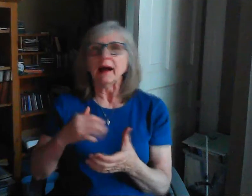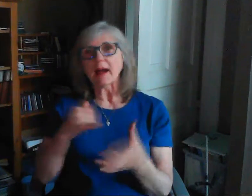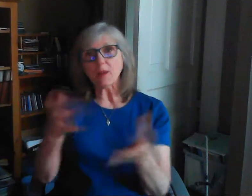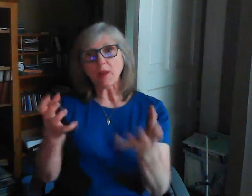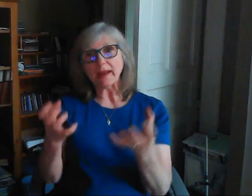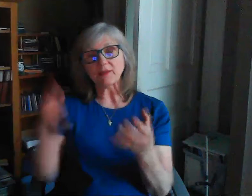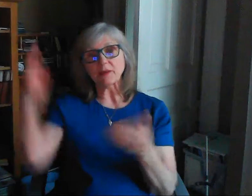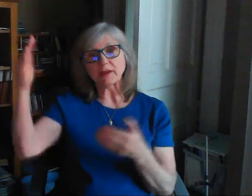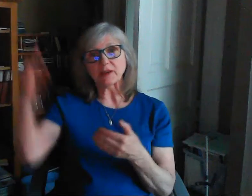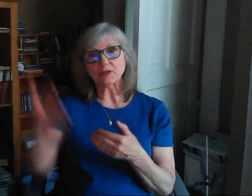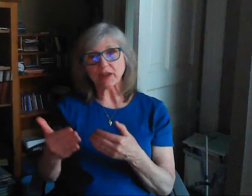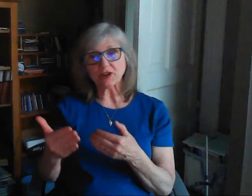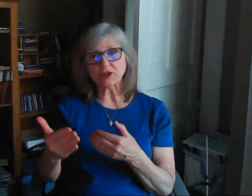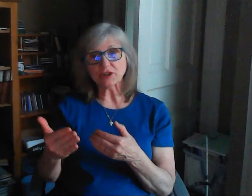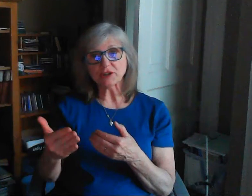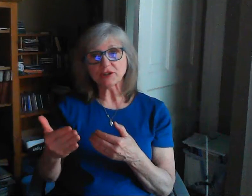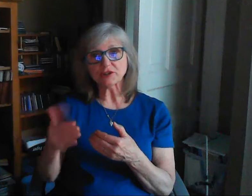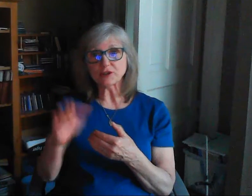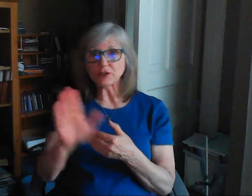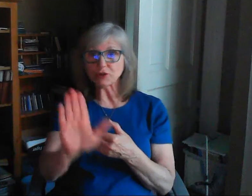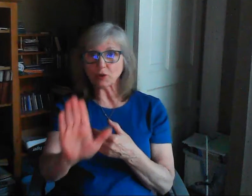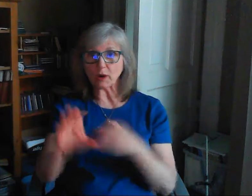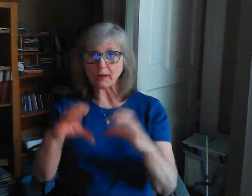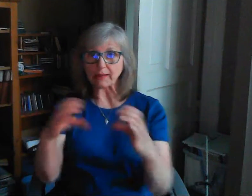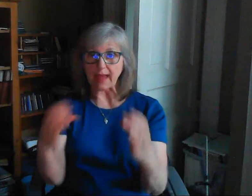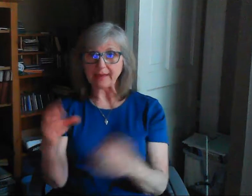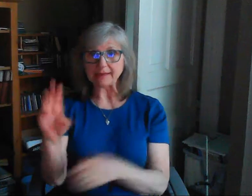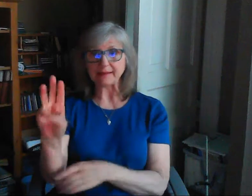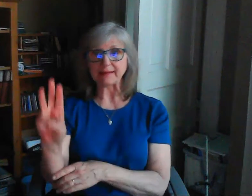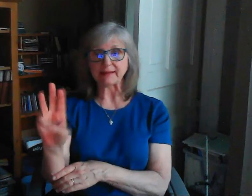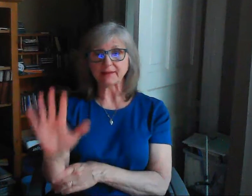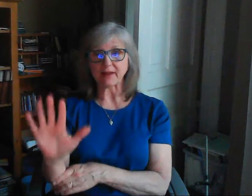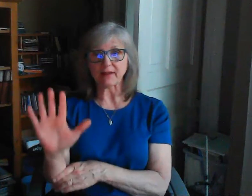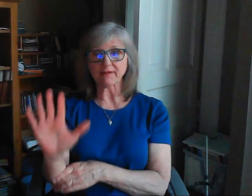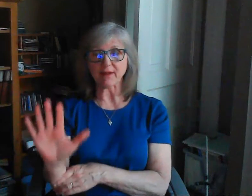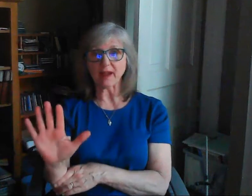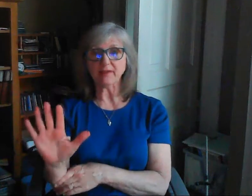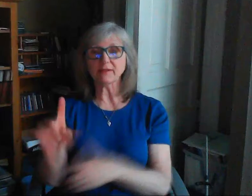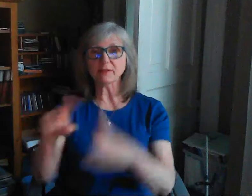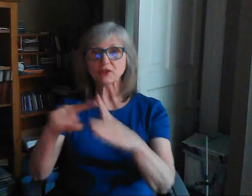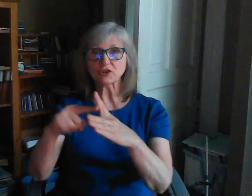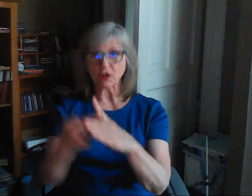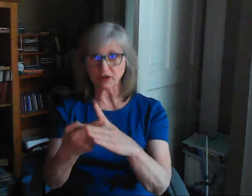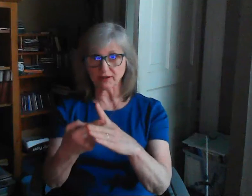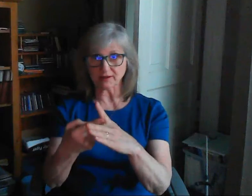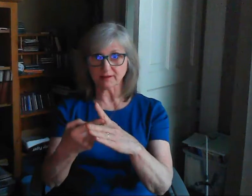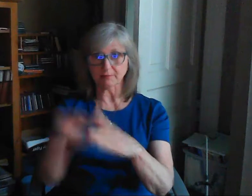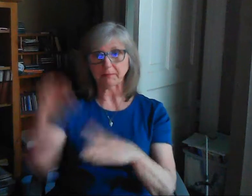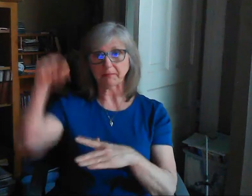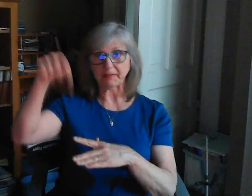I want to give you an introduction to your class 655, which starts